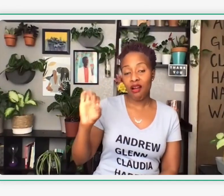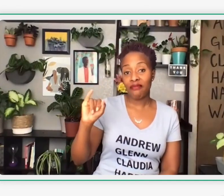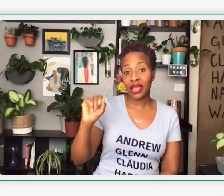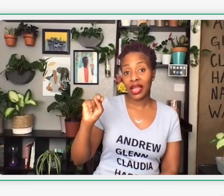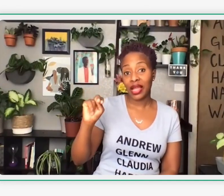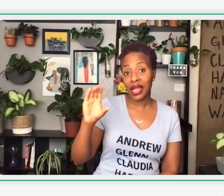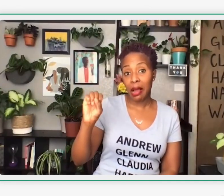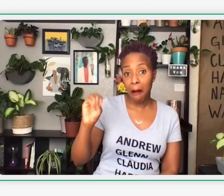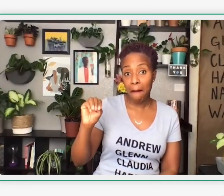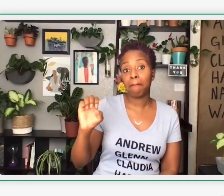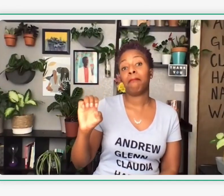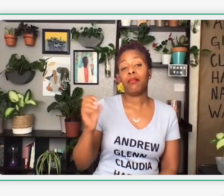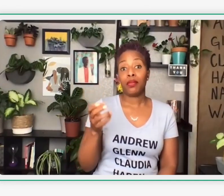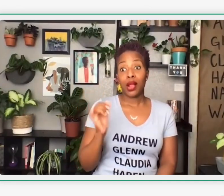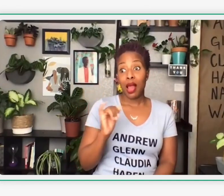income.